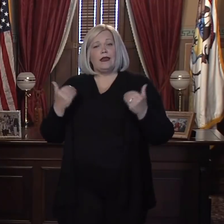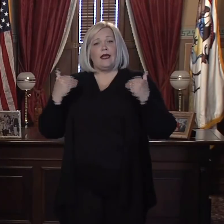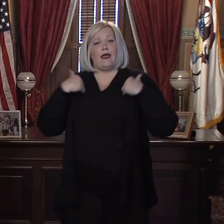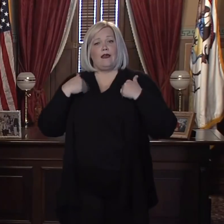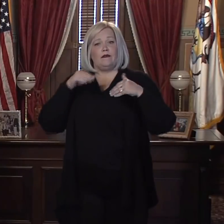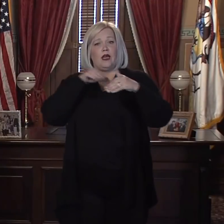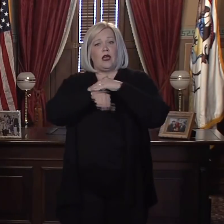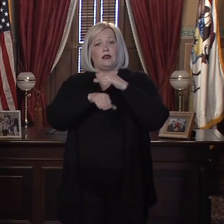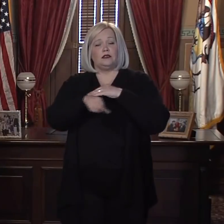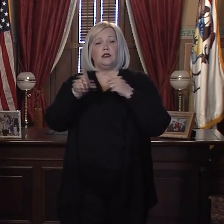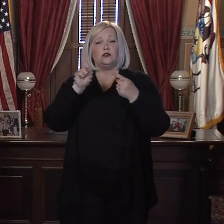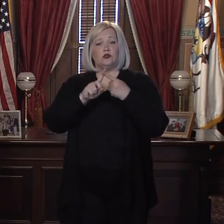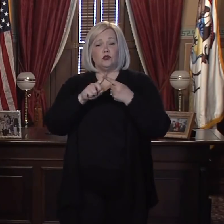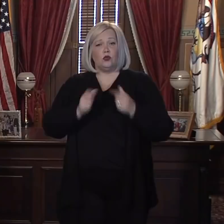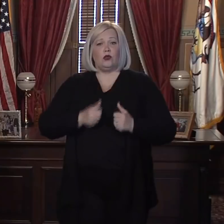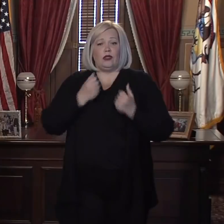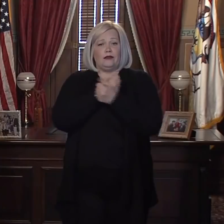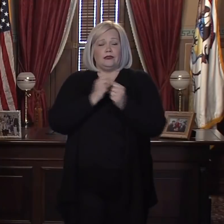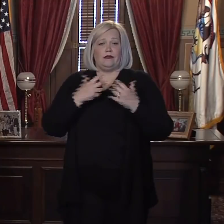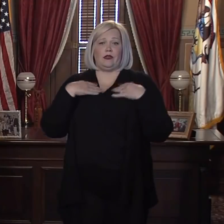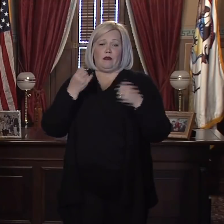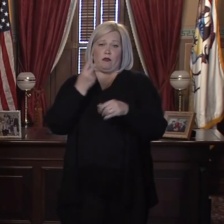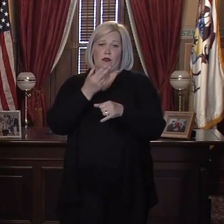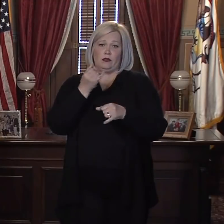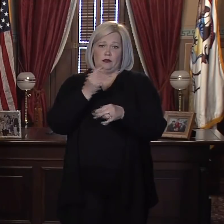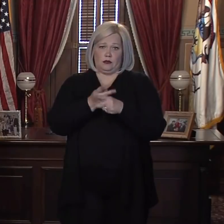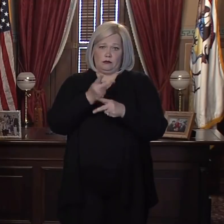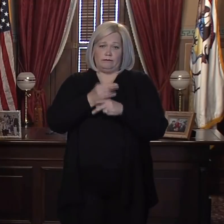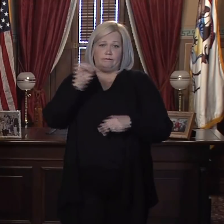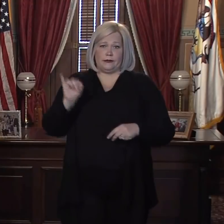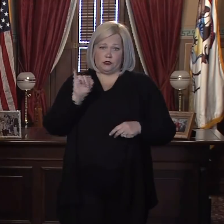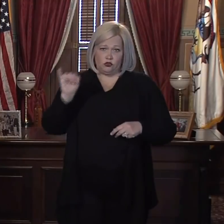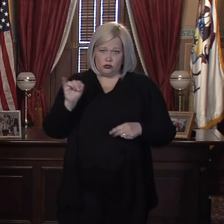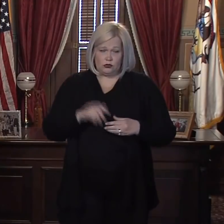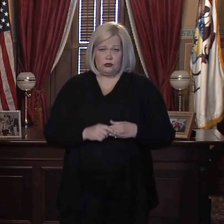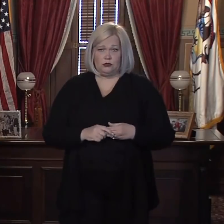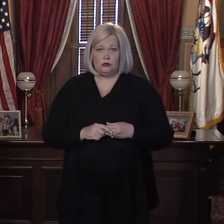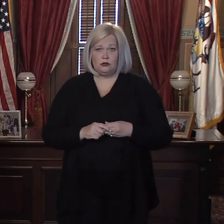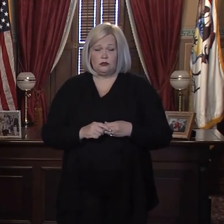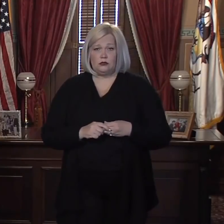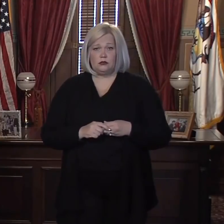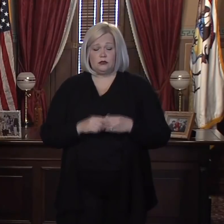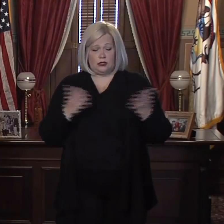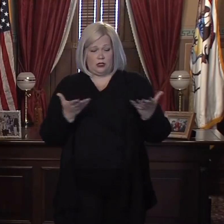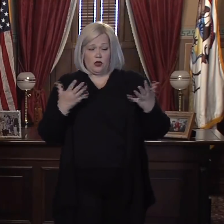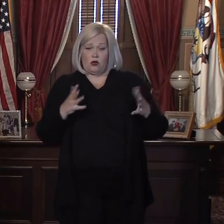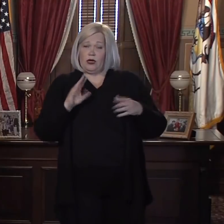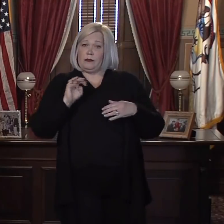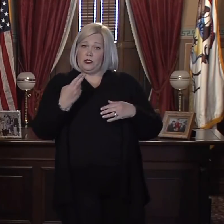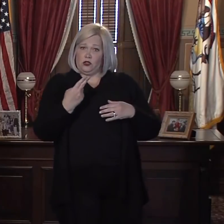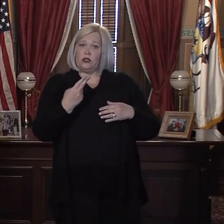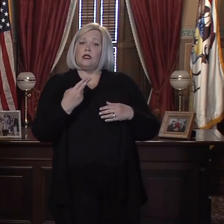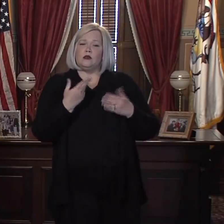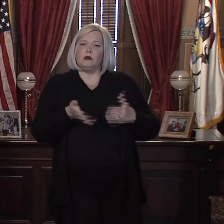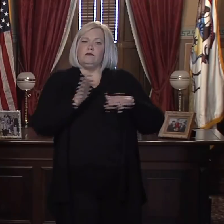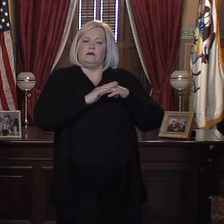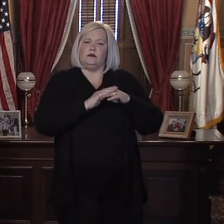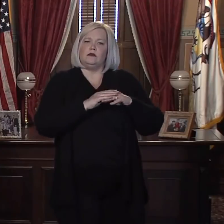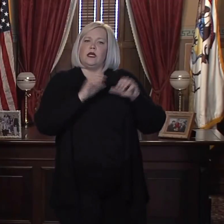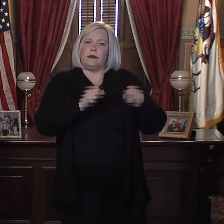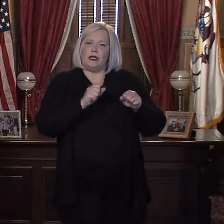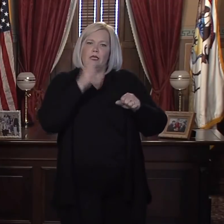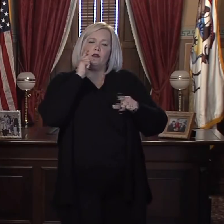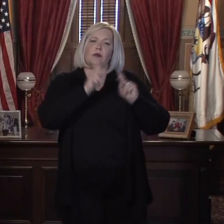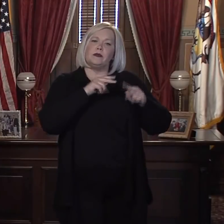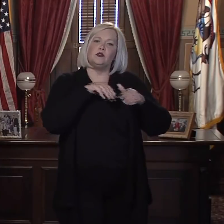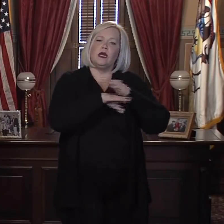have access to life-saving health care. We've already taken steps in Michigan to expand access